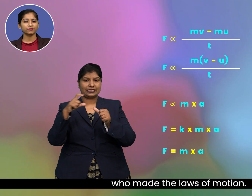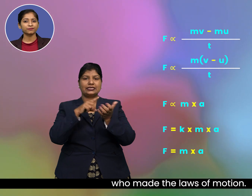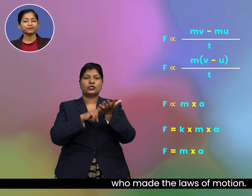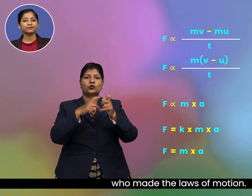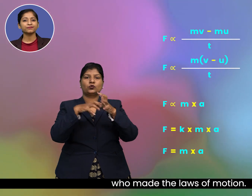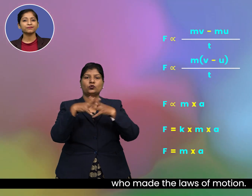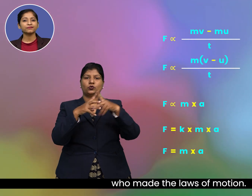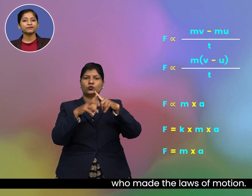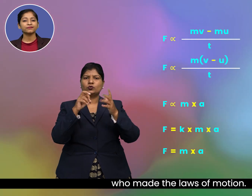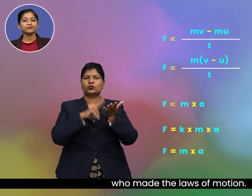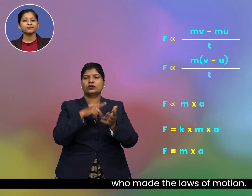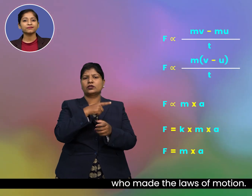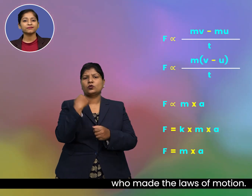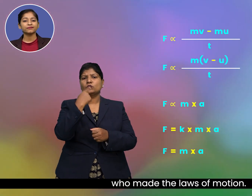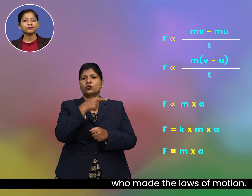motion.